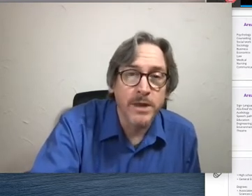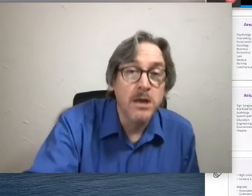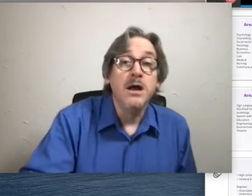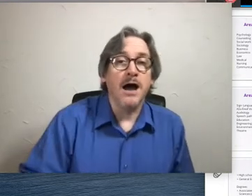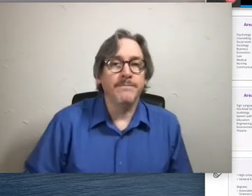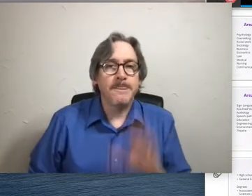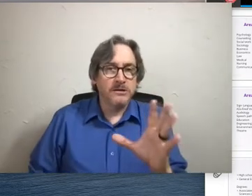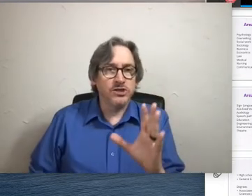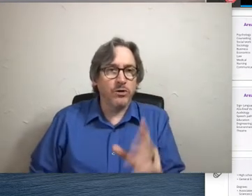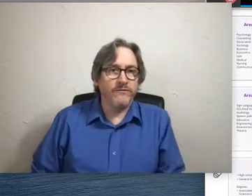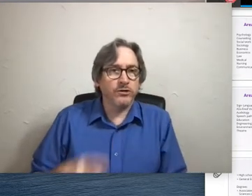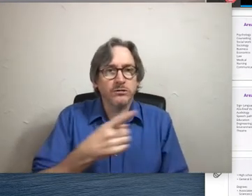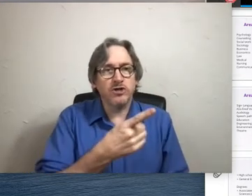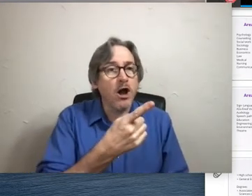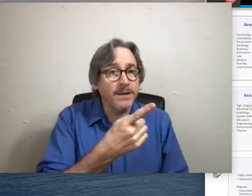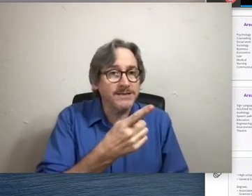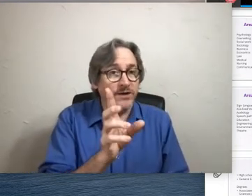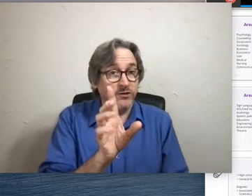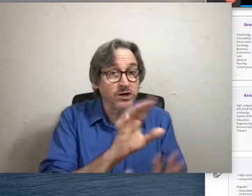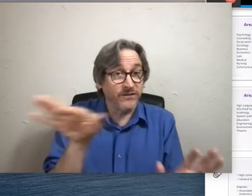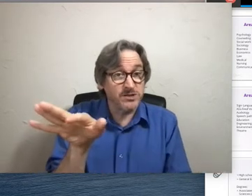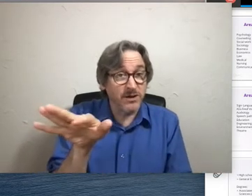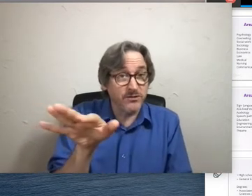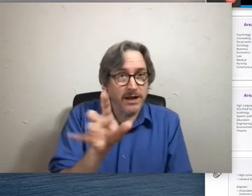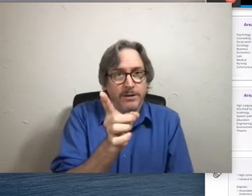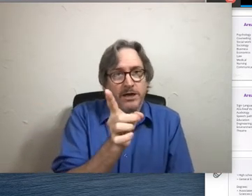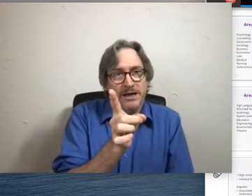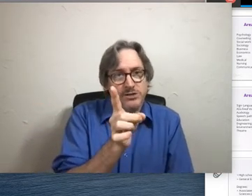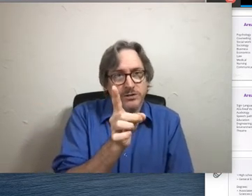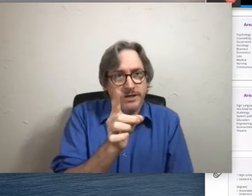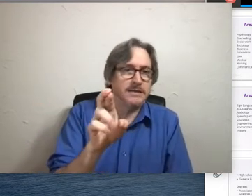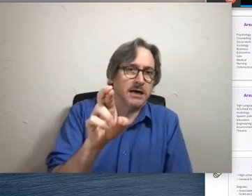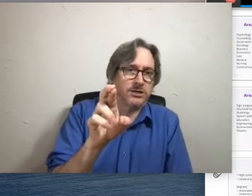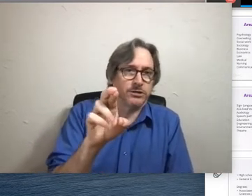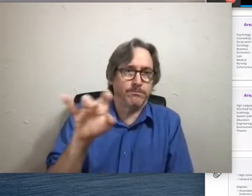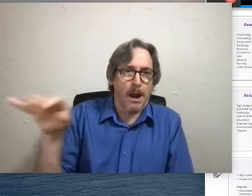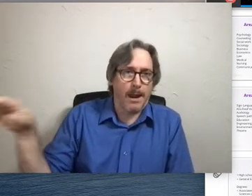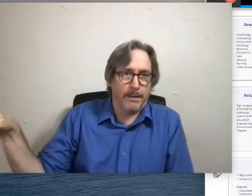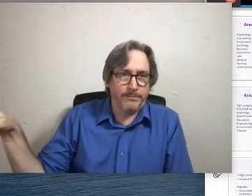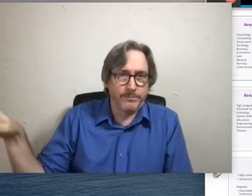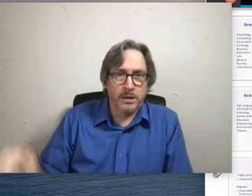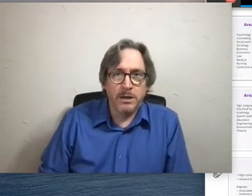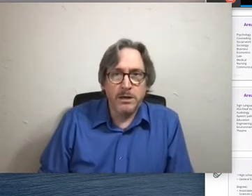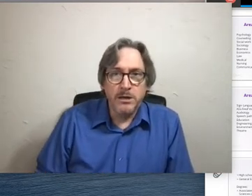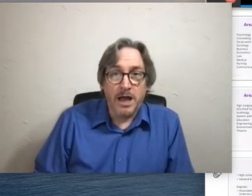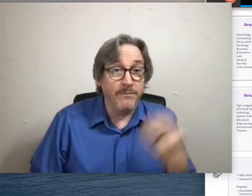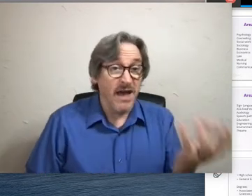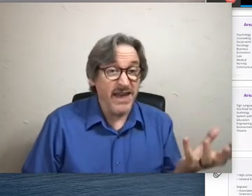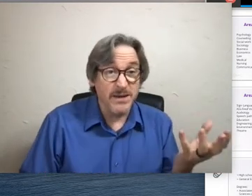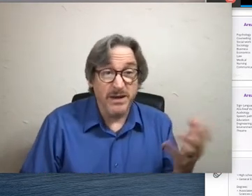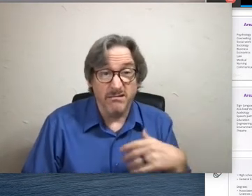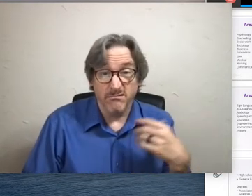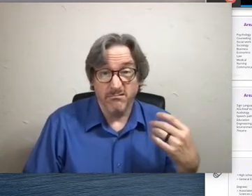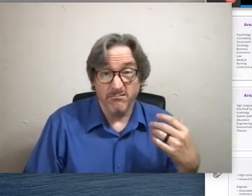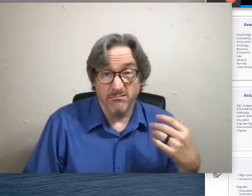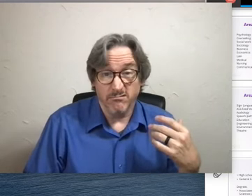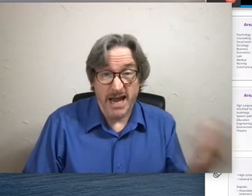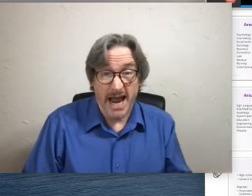Okay. So if you're talking about something, if you're going to fingerspell their name, it's usually like Dr. blah, blah, blah. And that could